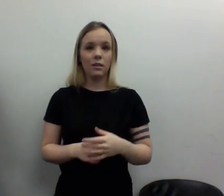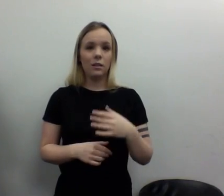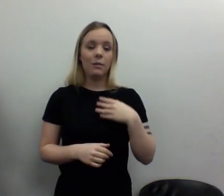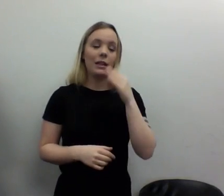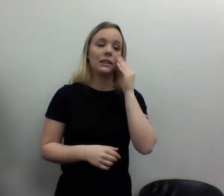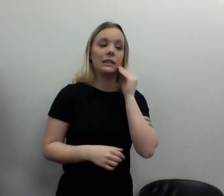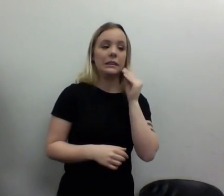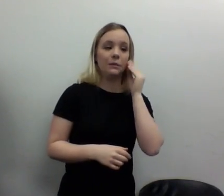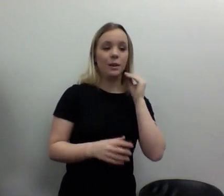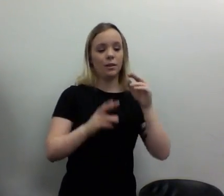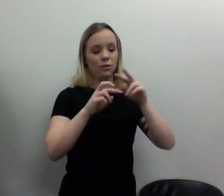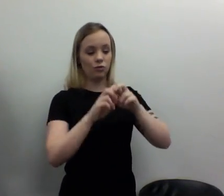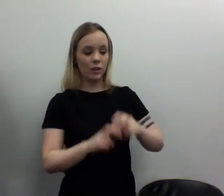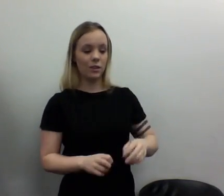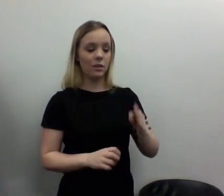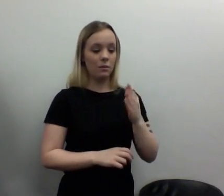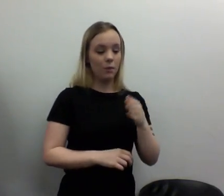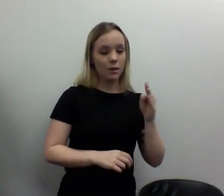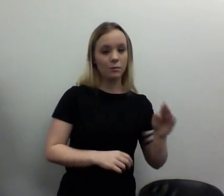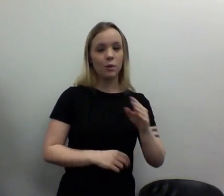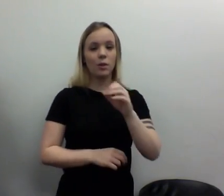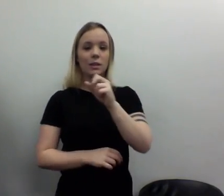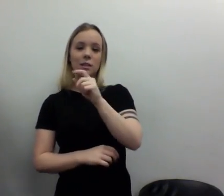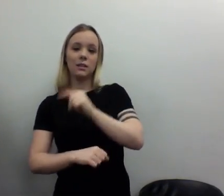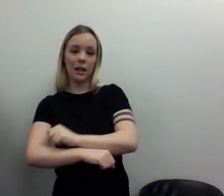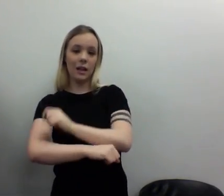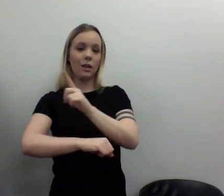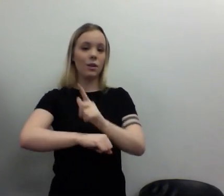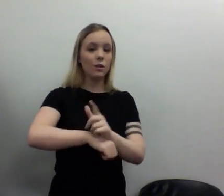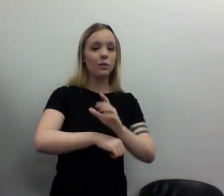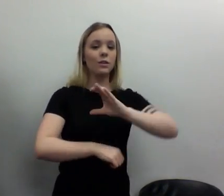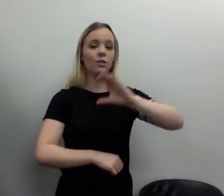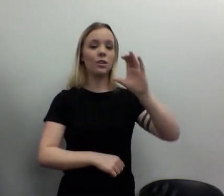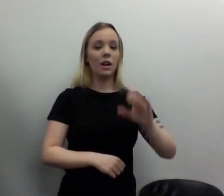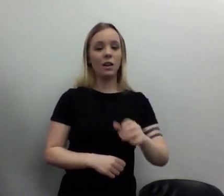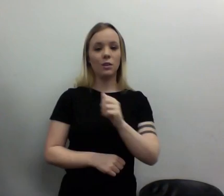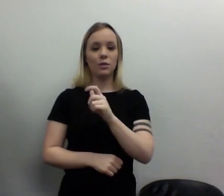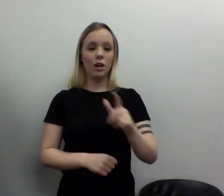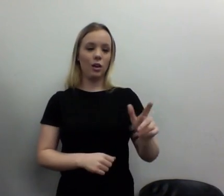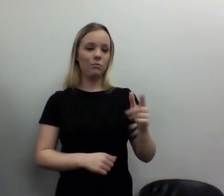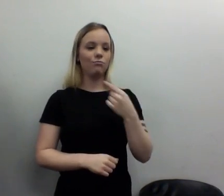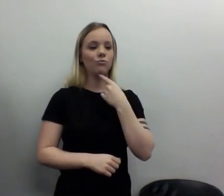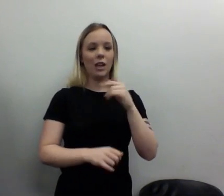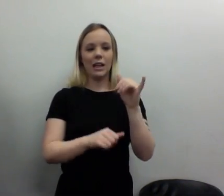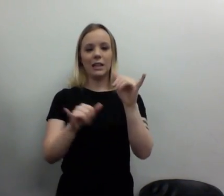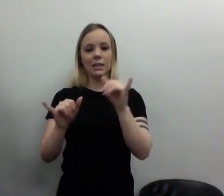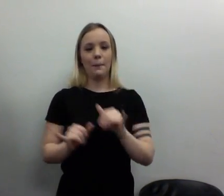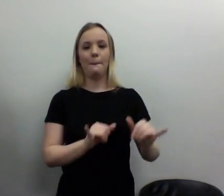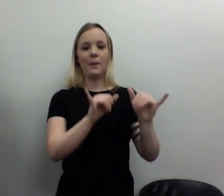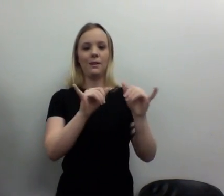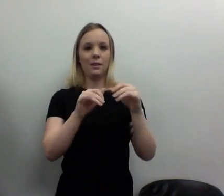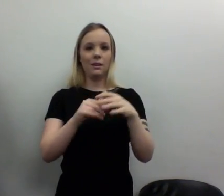research in St. Louis, and Block and Zimring's research in Chicago all shows the same thing. That there was an increase in the 1960s